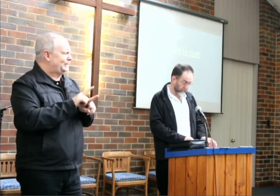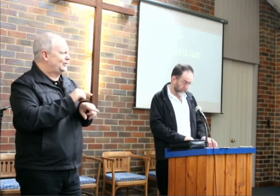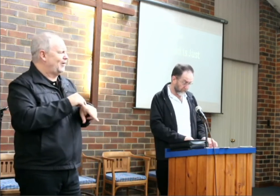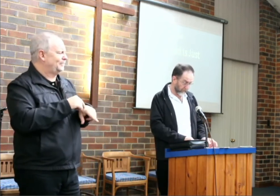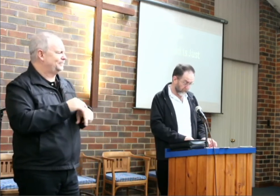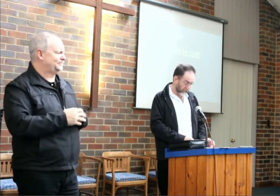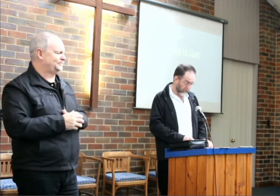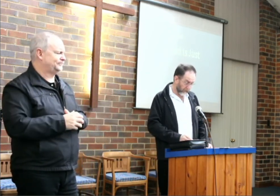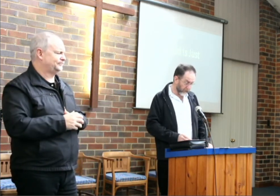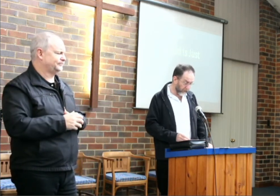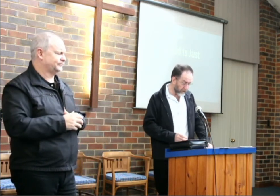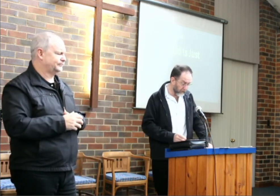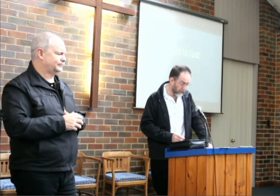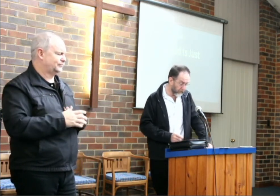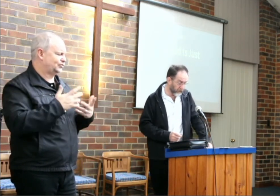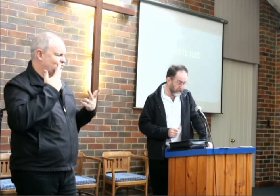too. He's